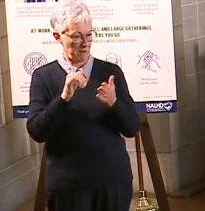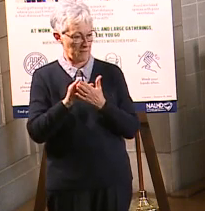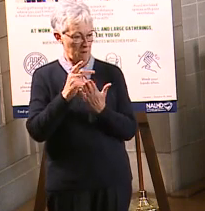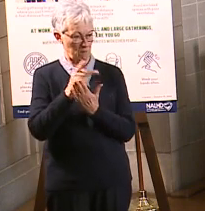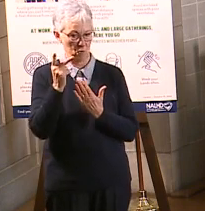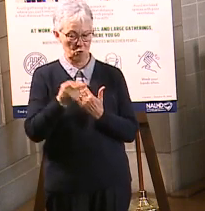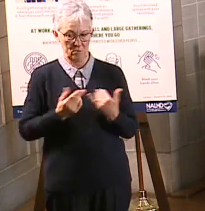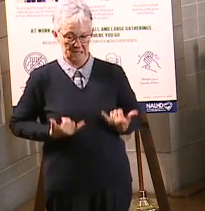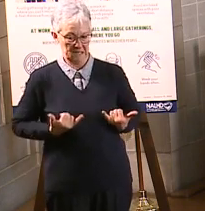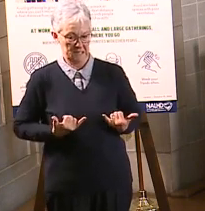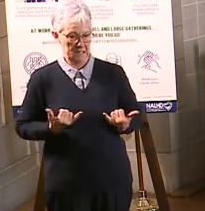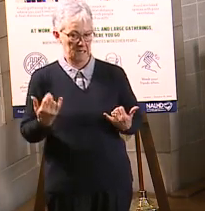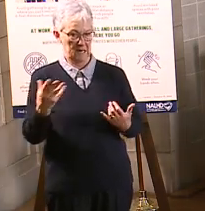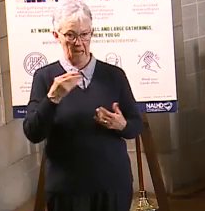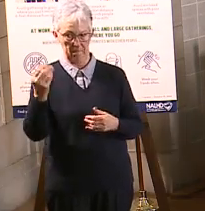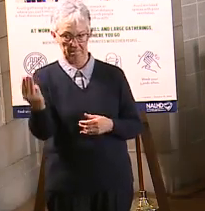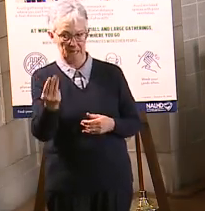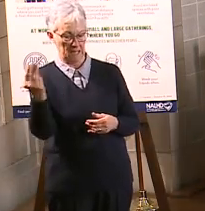Great. Thank you very much, Angie.